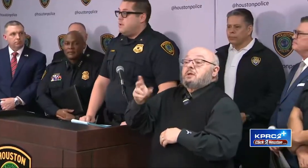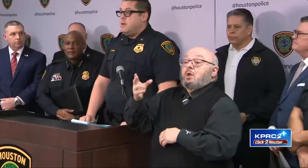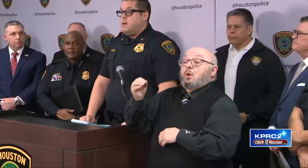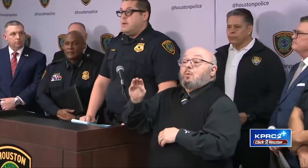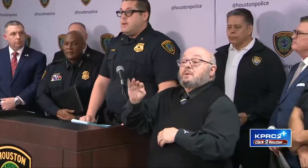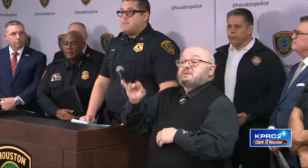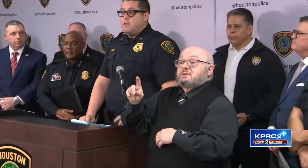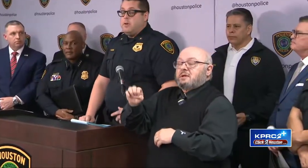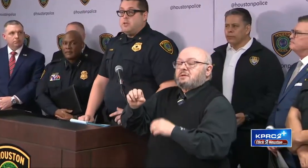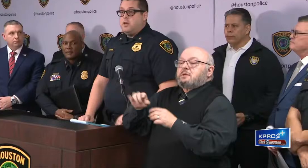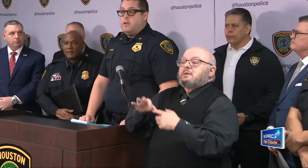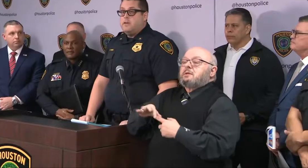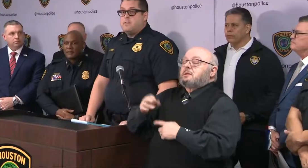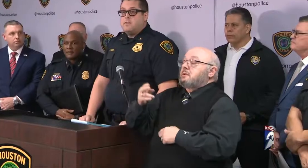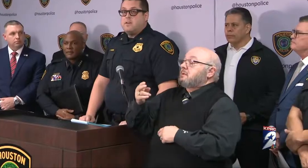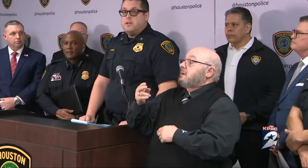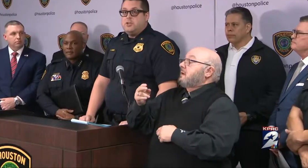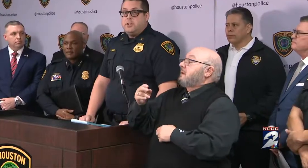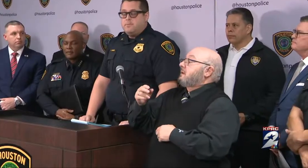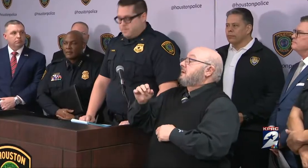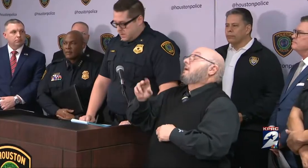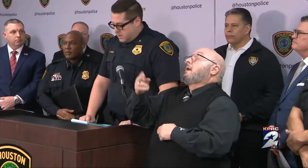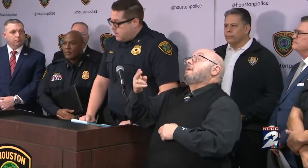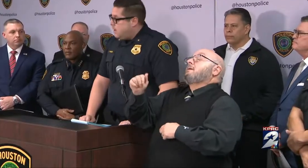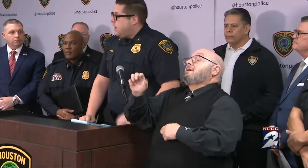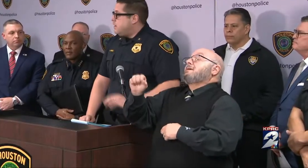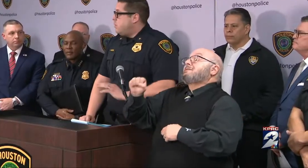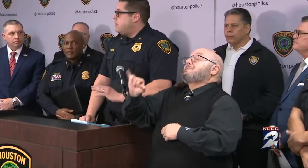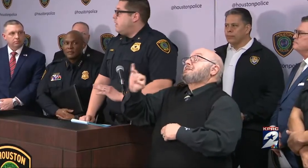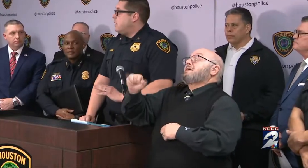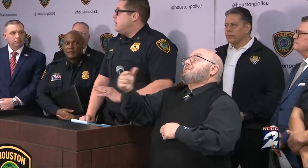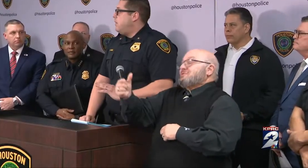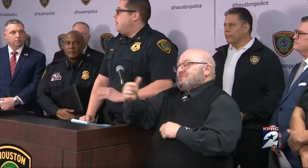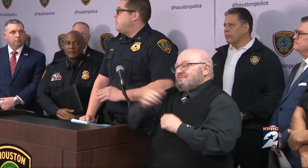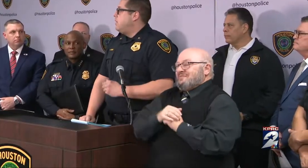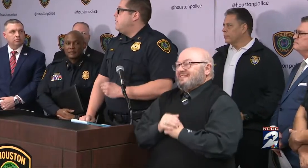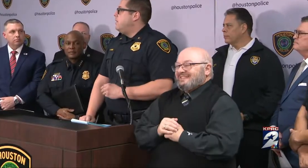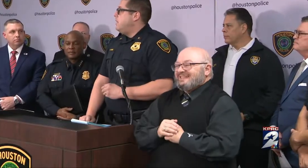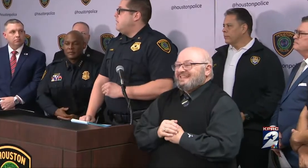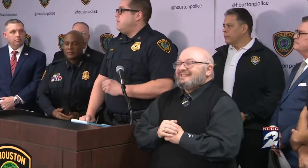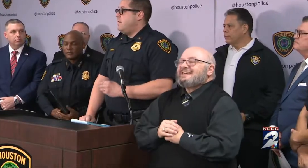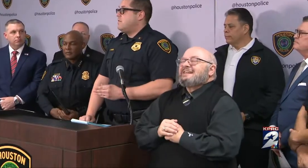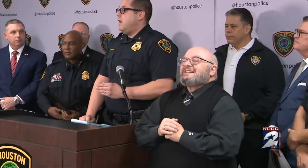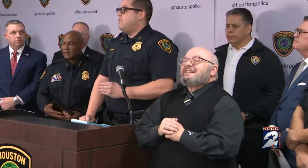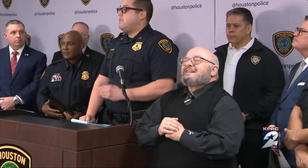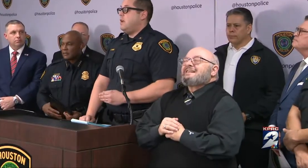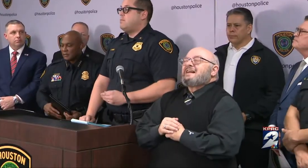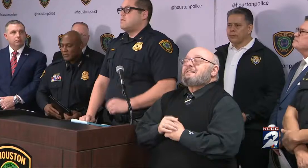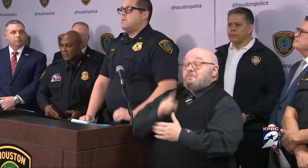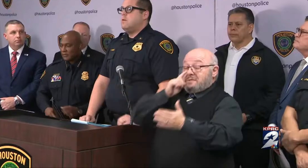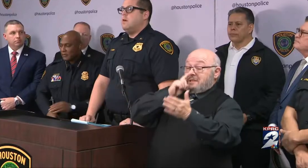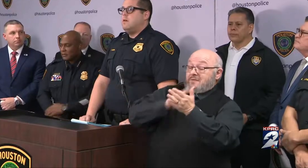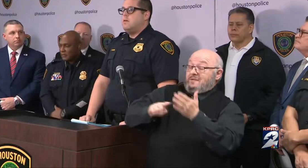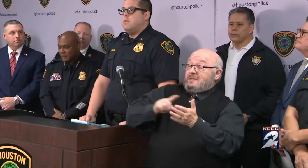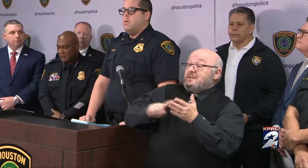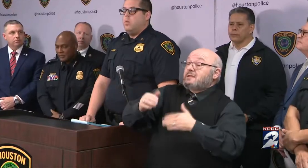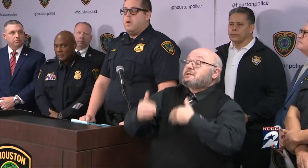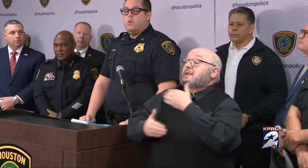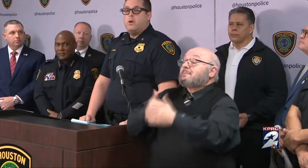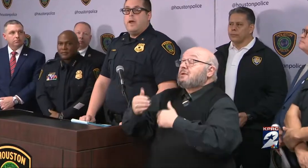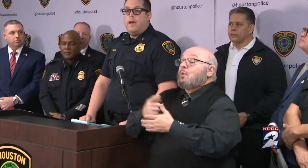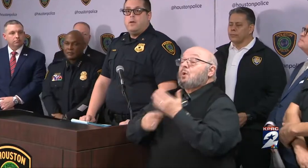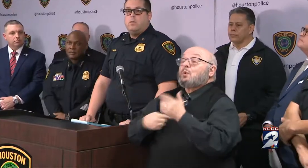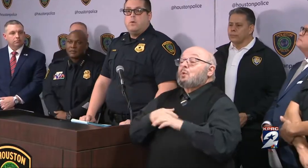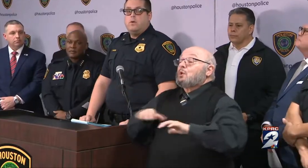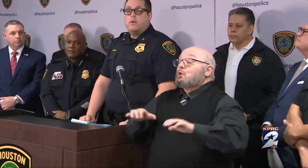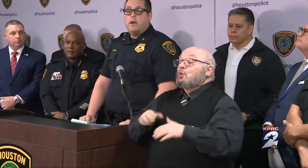Unit, last name Hassig. I just want to talk about the investigative steps, where